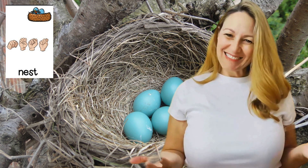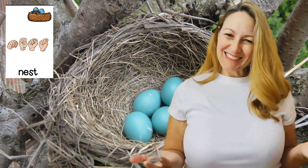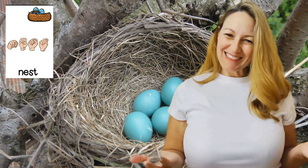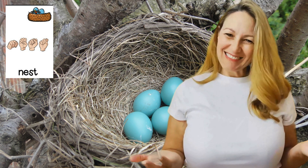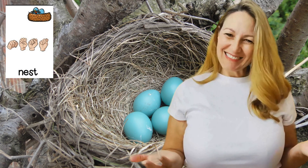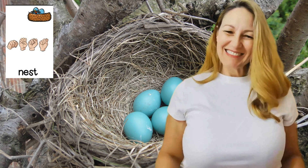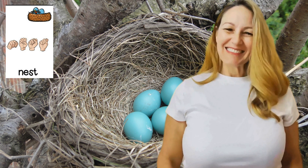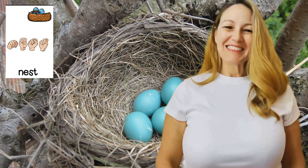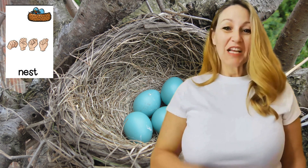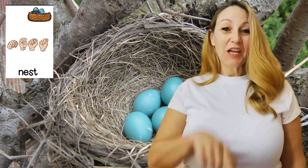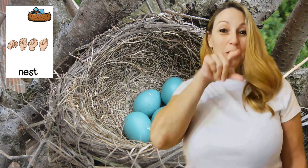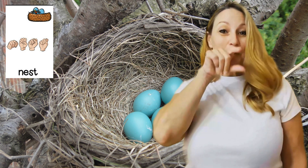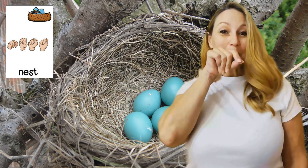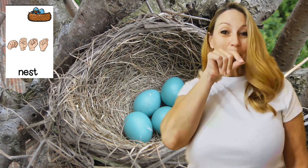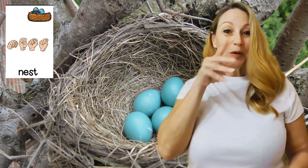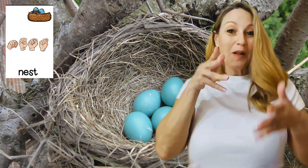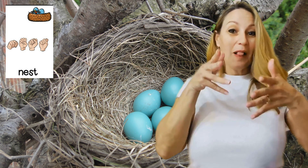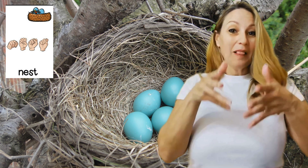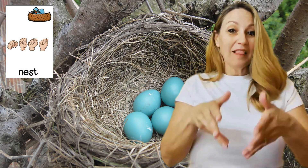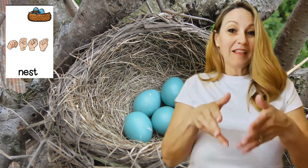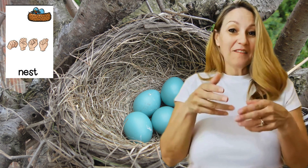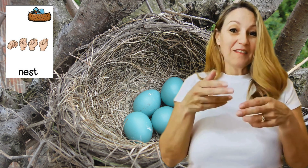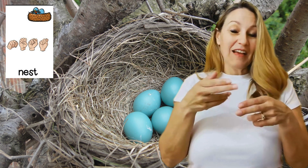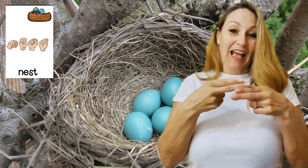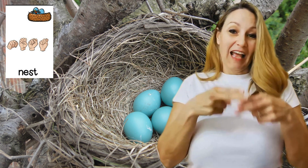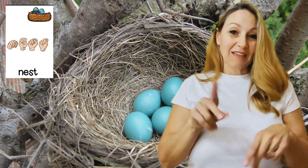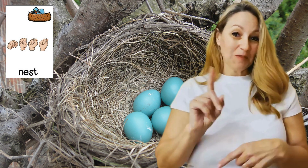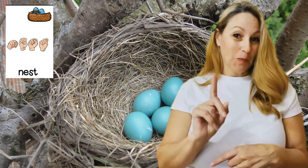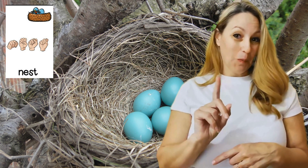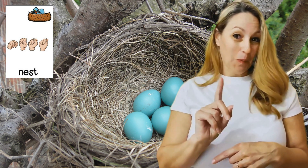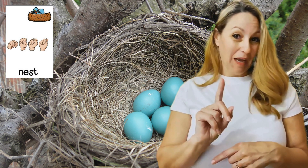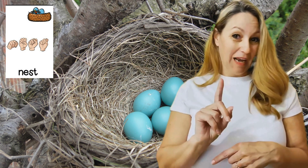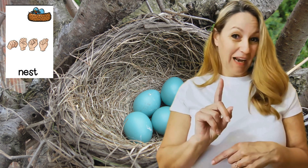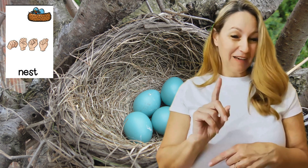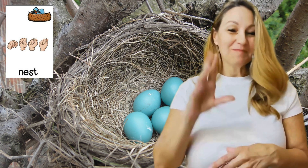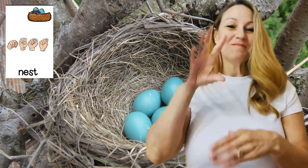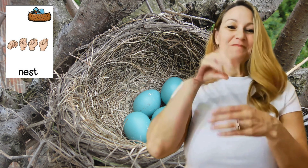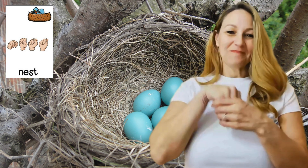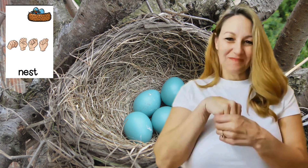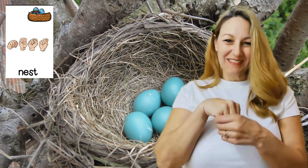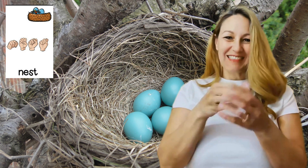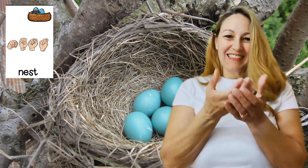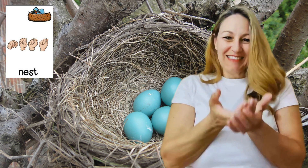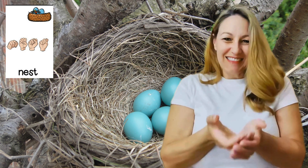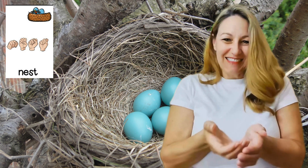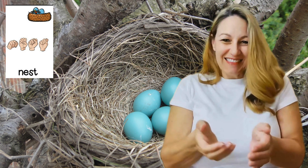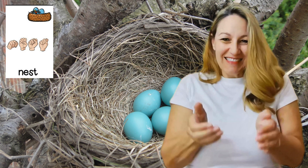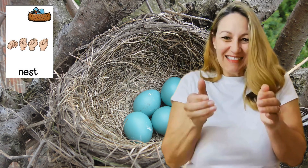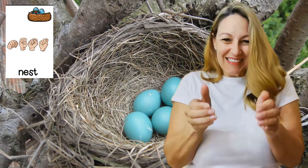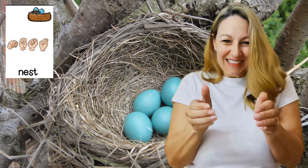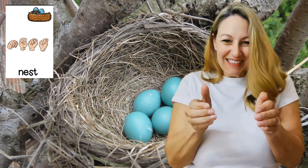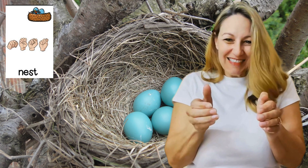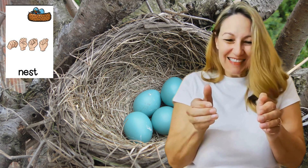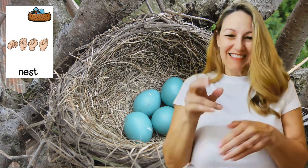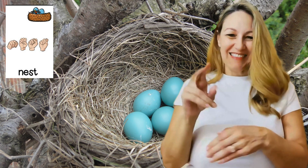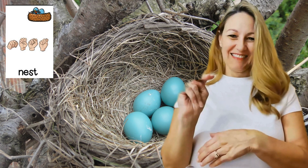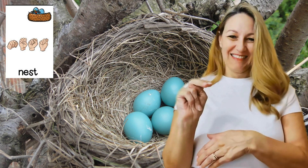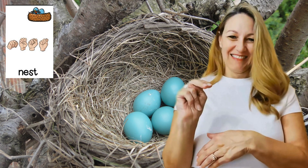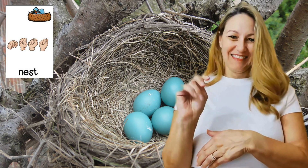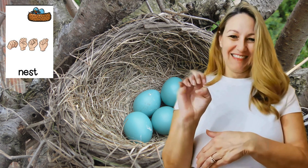In this nest are eggs. The birds leave their eggs in a nest.